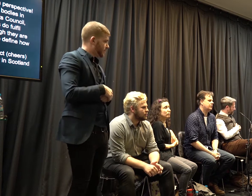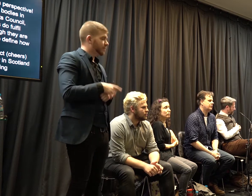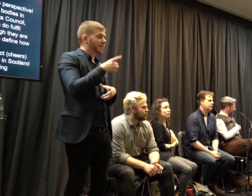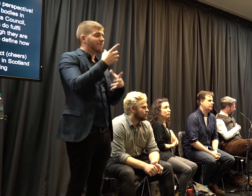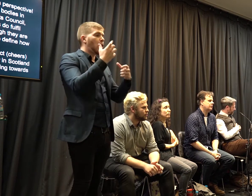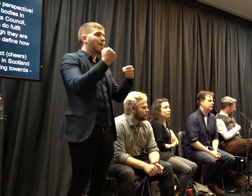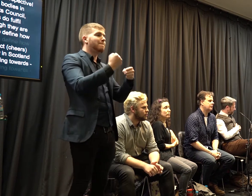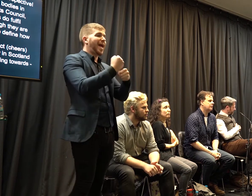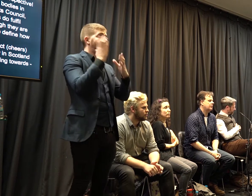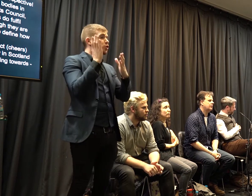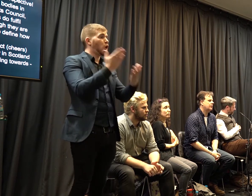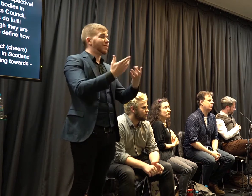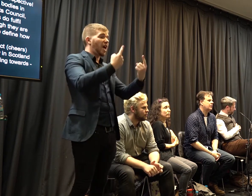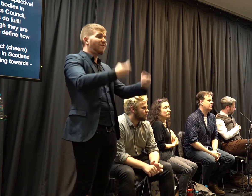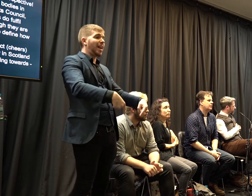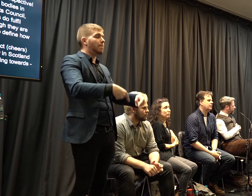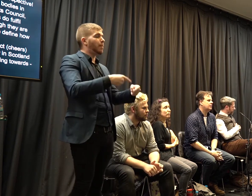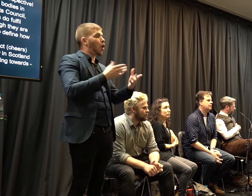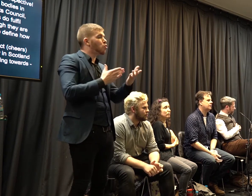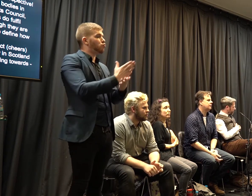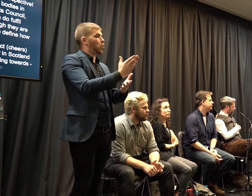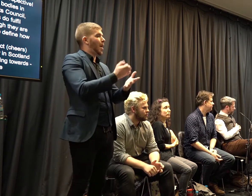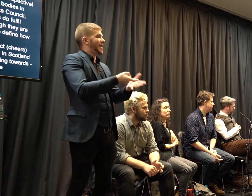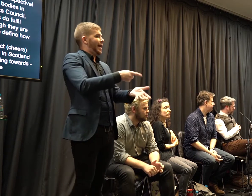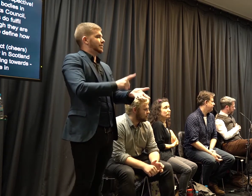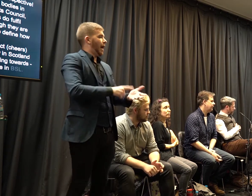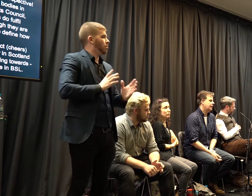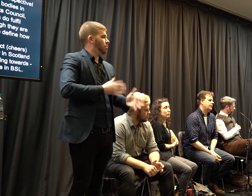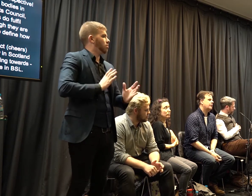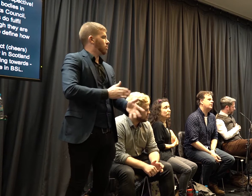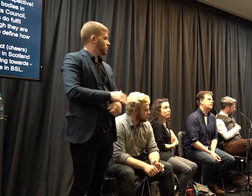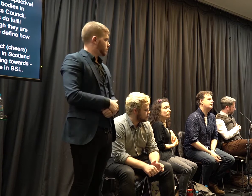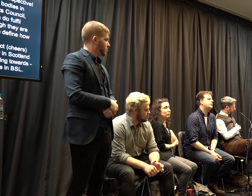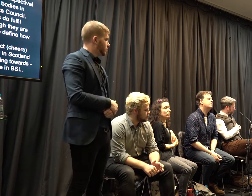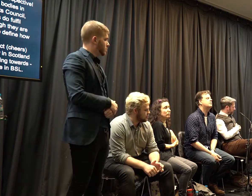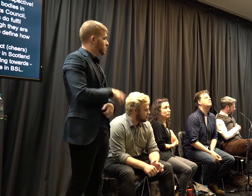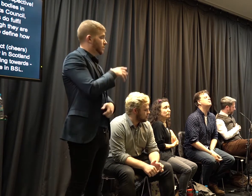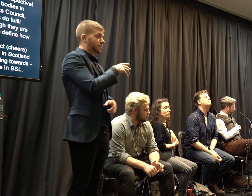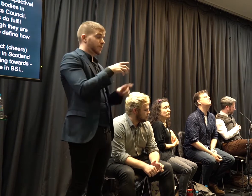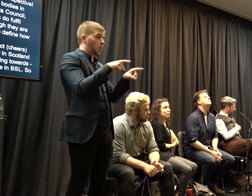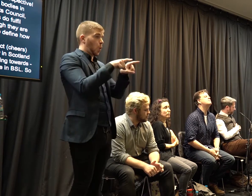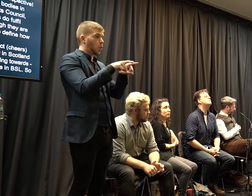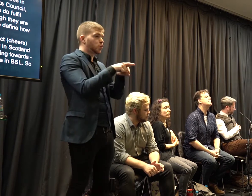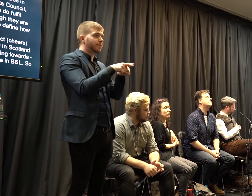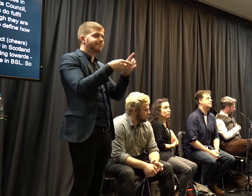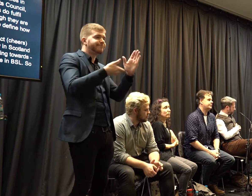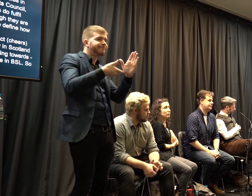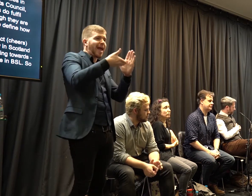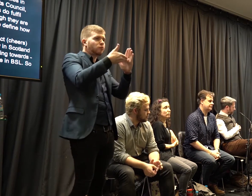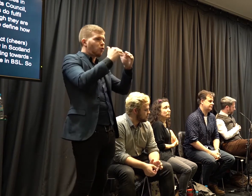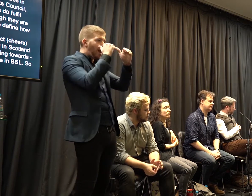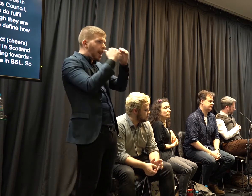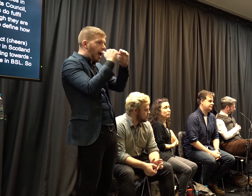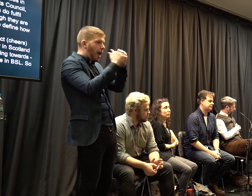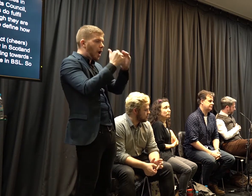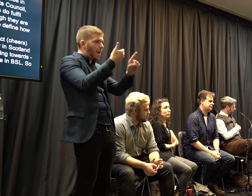for making their services available in BSL. So that's also another layer of persuasion